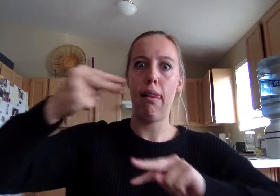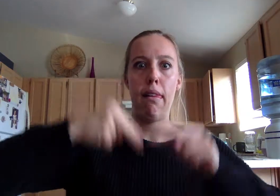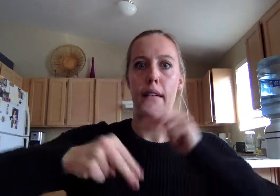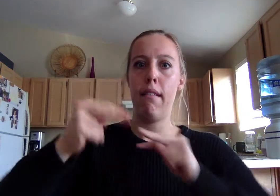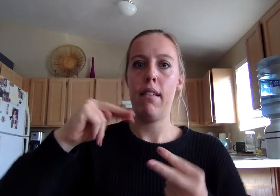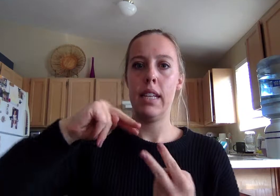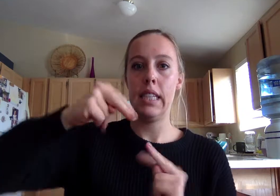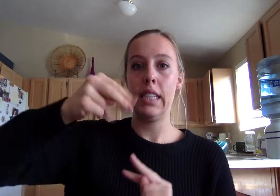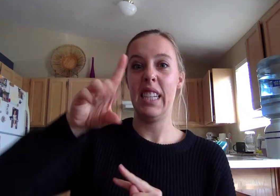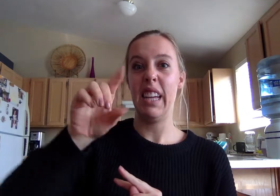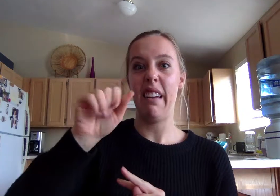membrane.